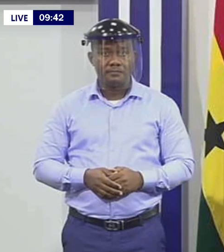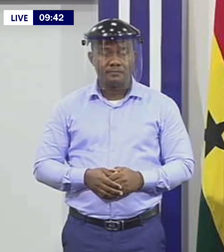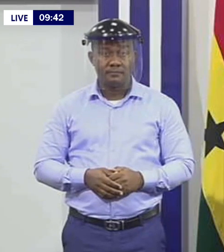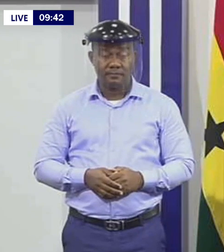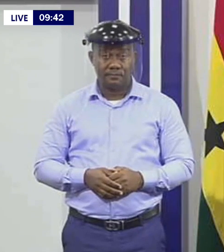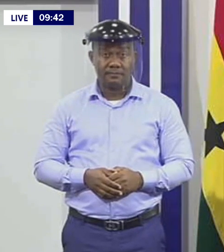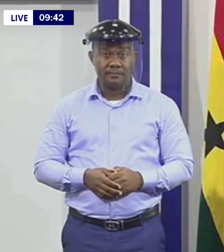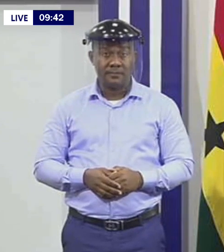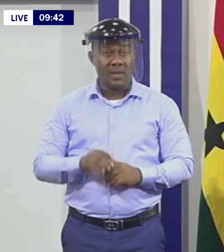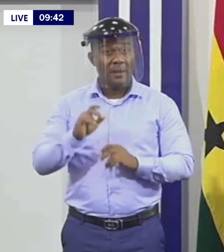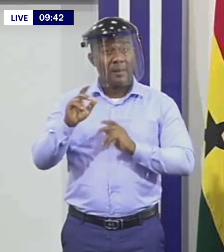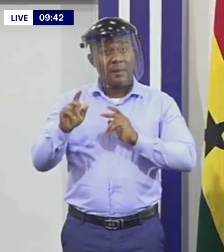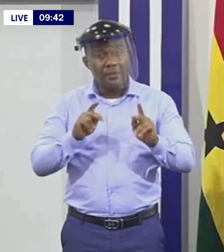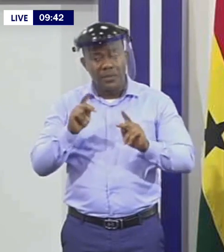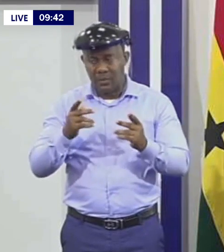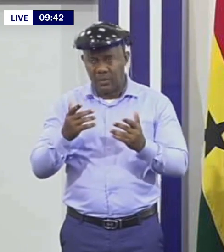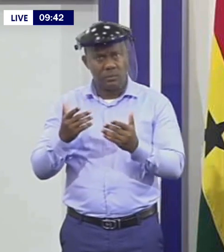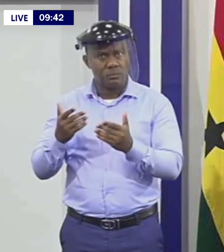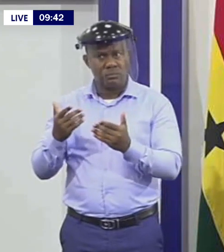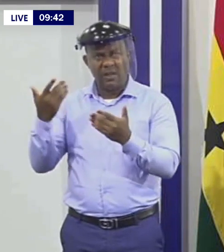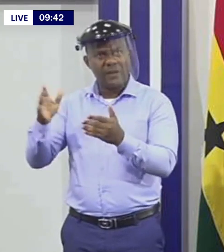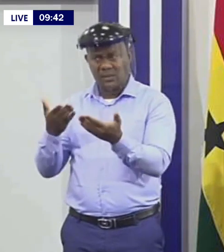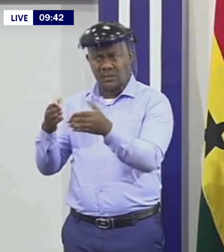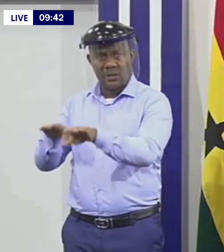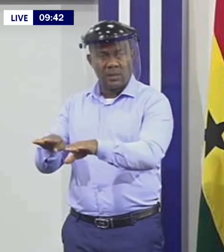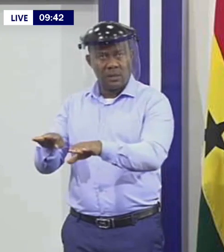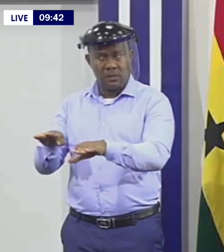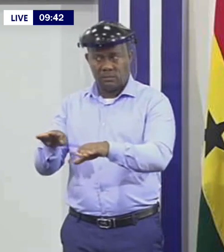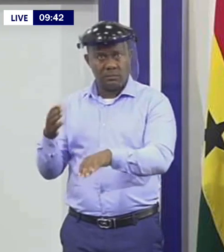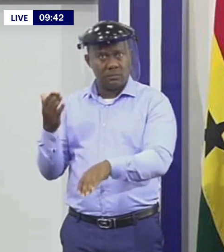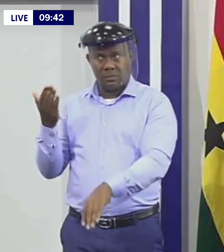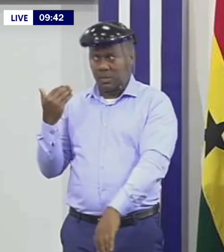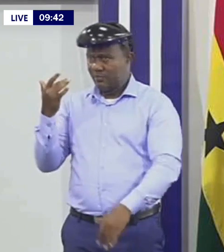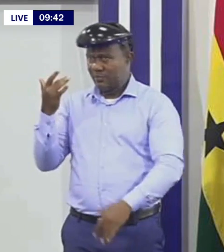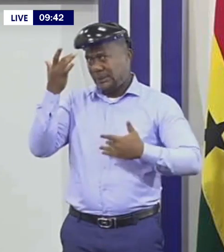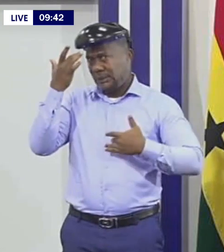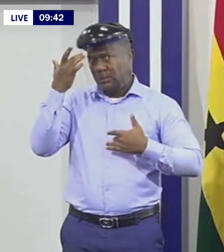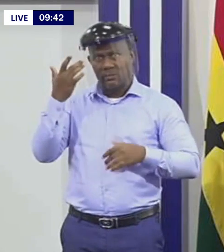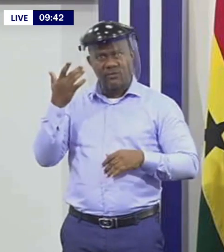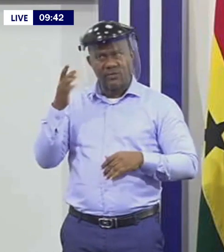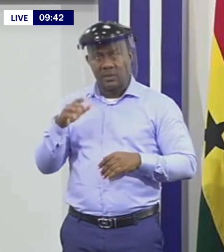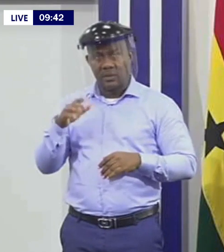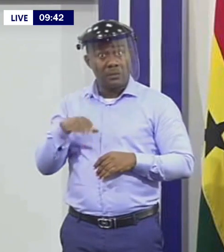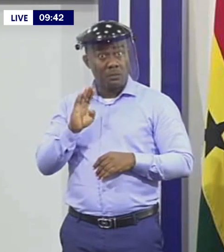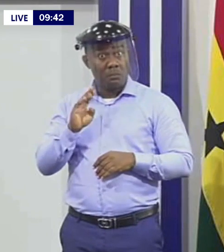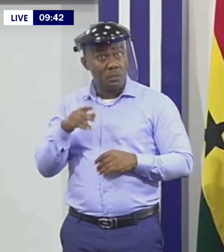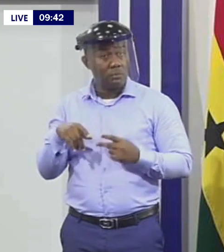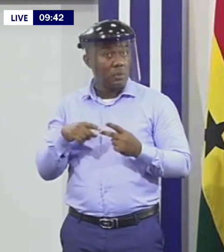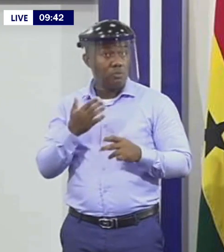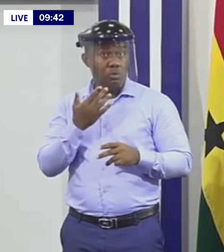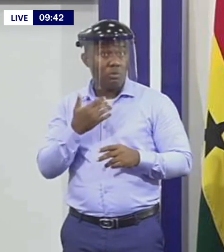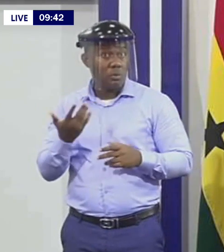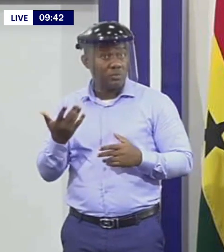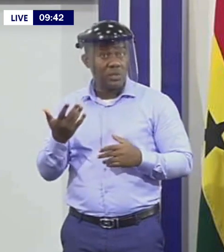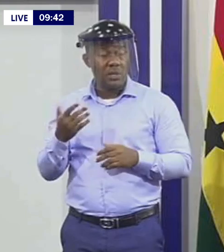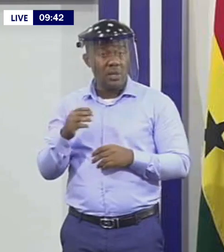Most of the people who die have pre-existing underlying conditions, and these conditions are hypertension, diabetes,